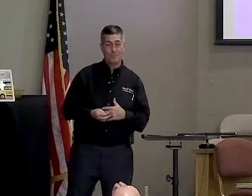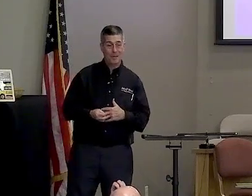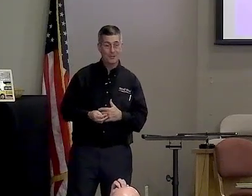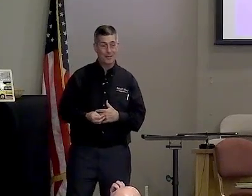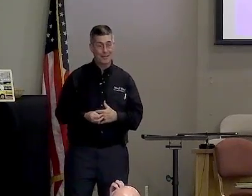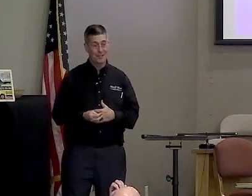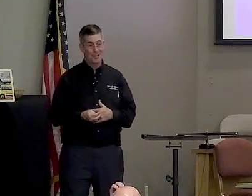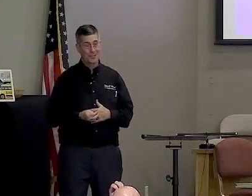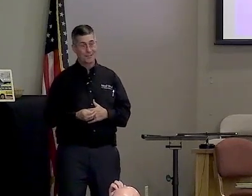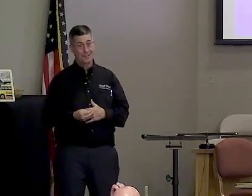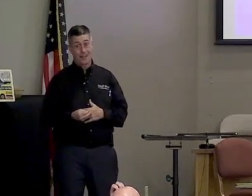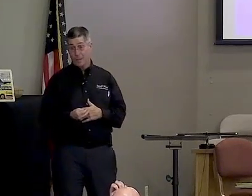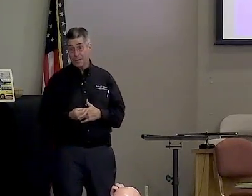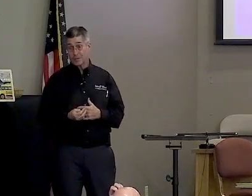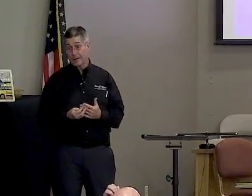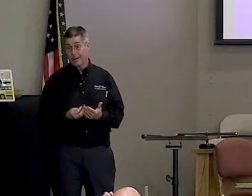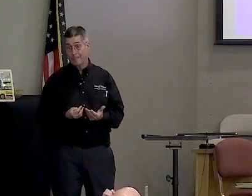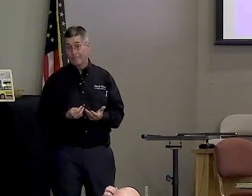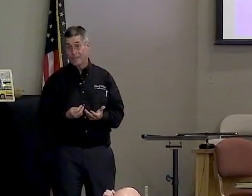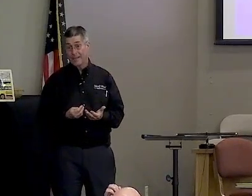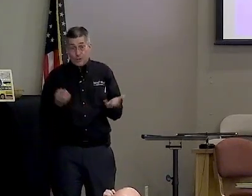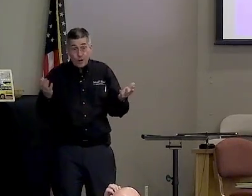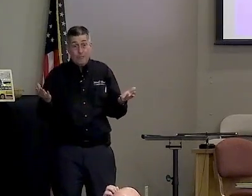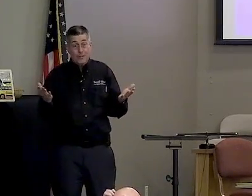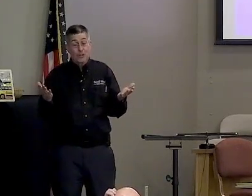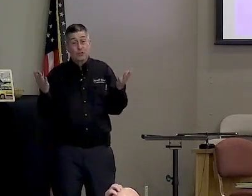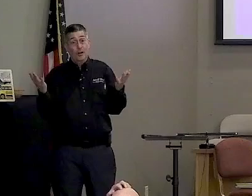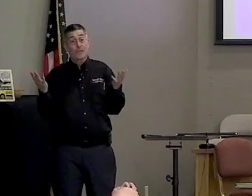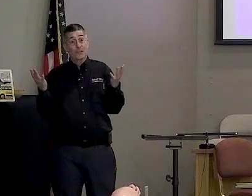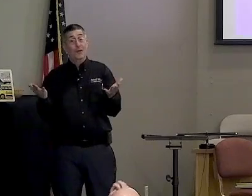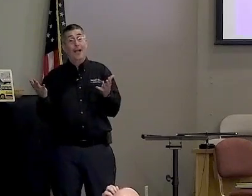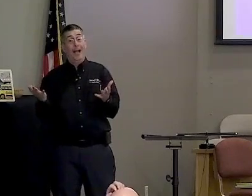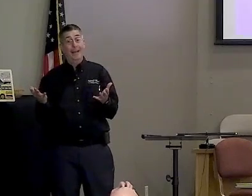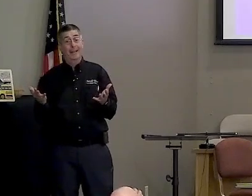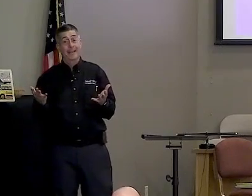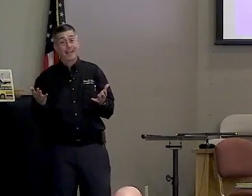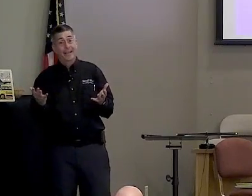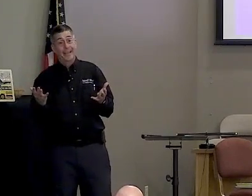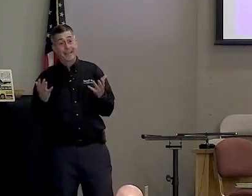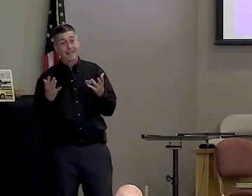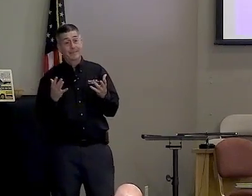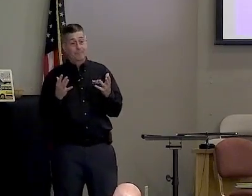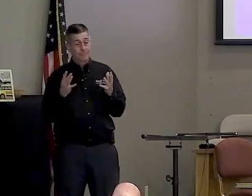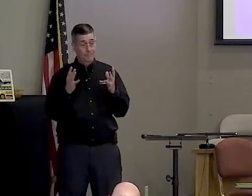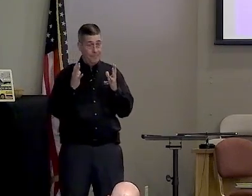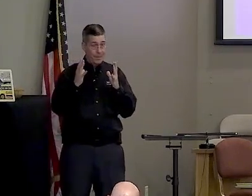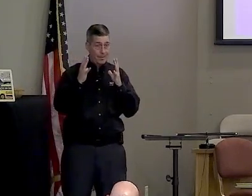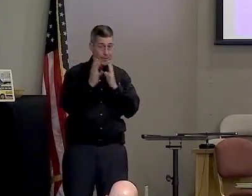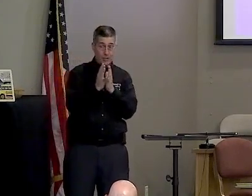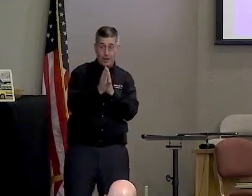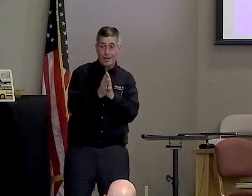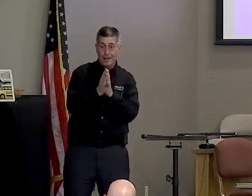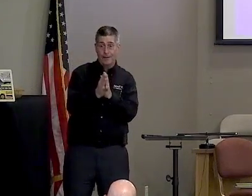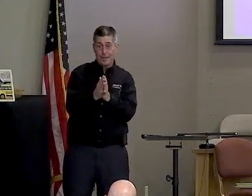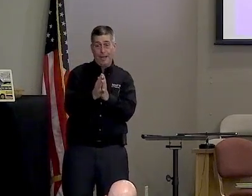ministry because it's ministry. It's service. It's service for God in this area of deaf.